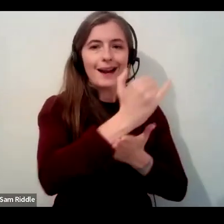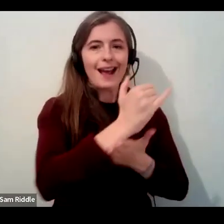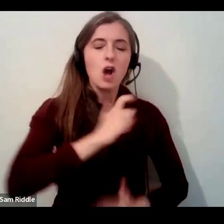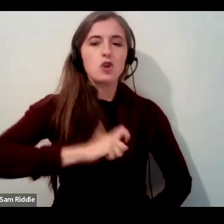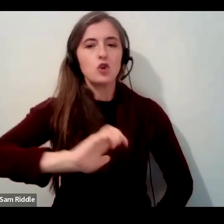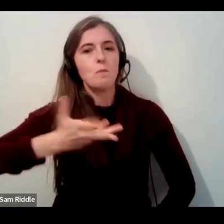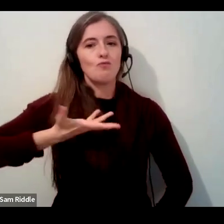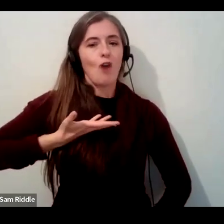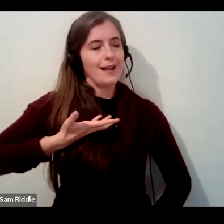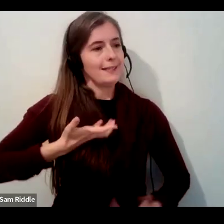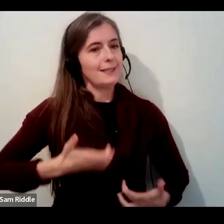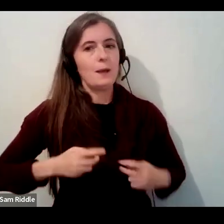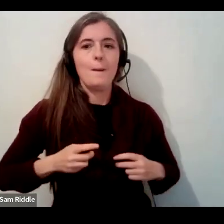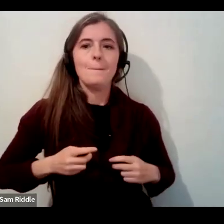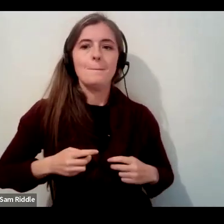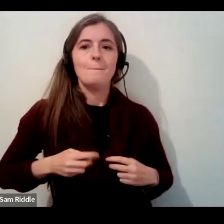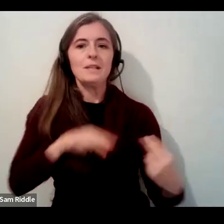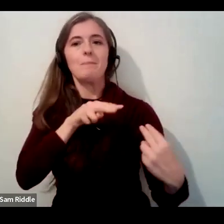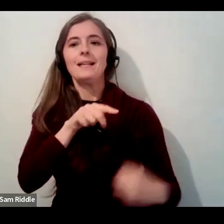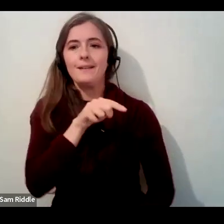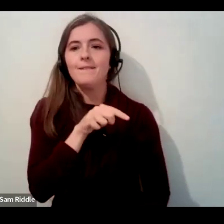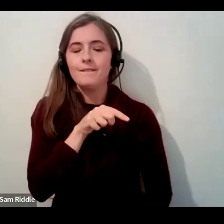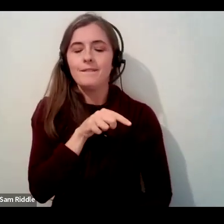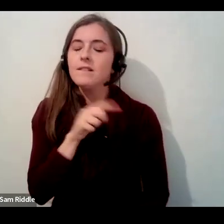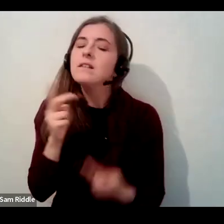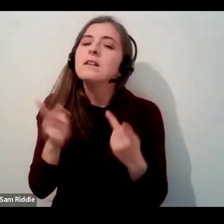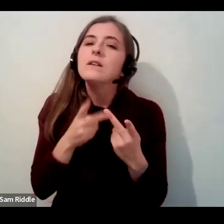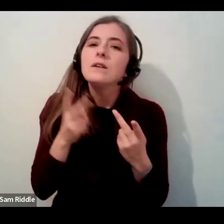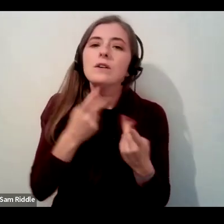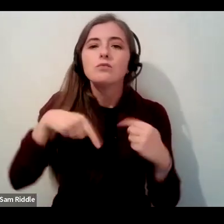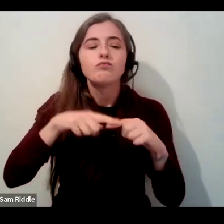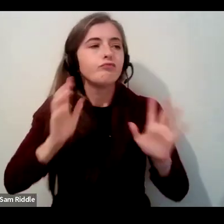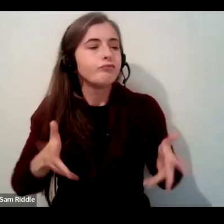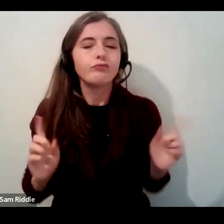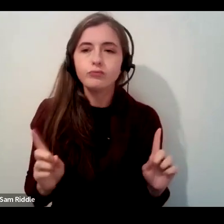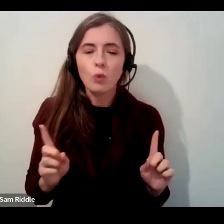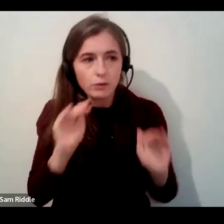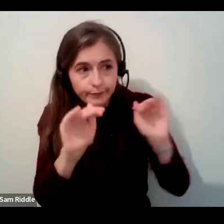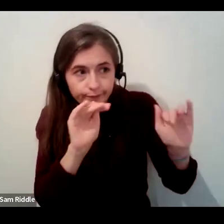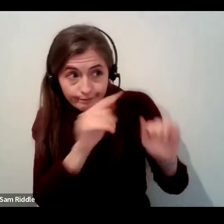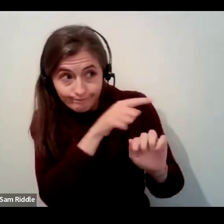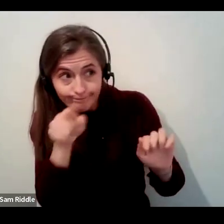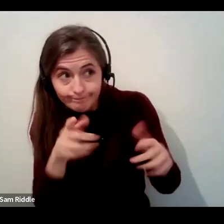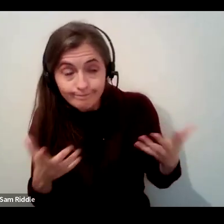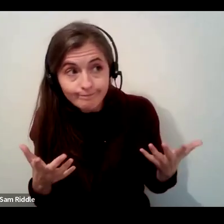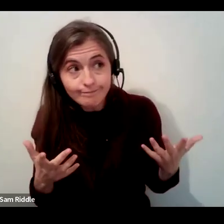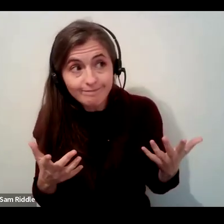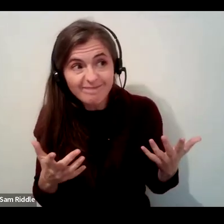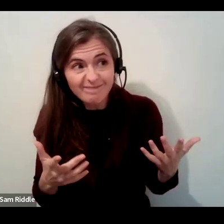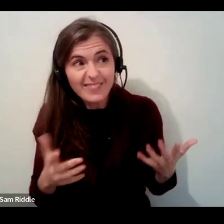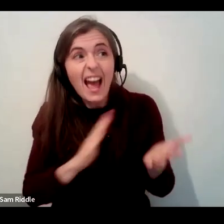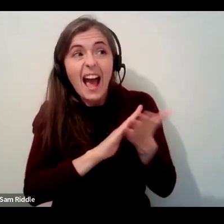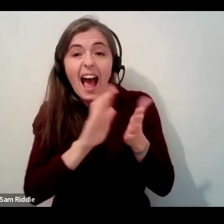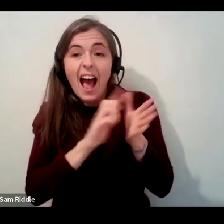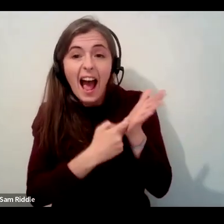rights perspective. I also think that we need to try and remind people about Harry